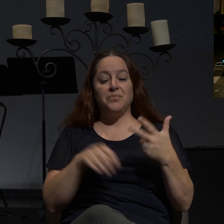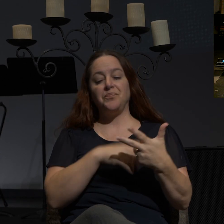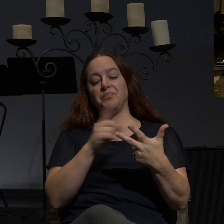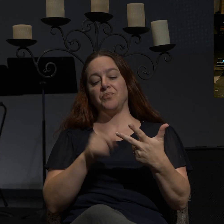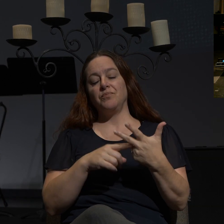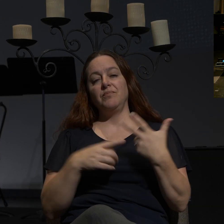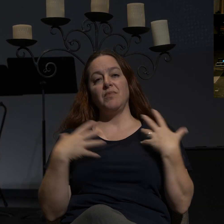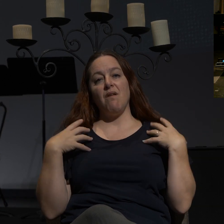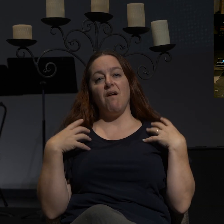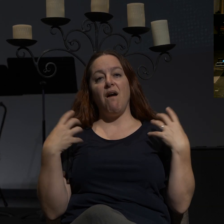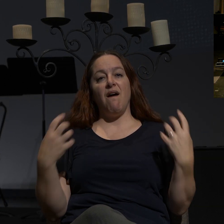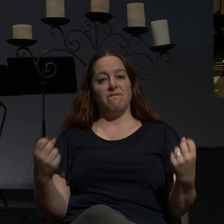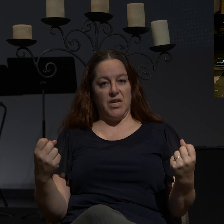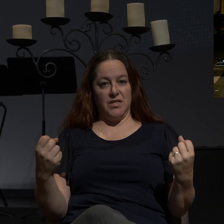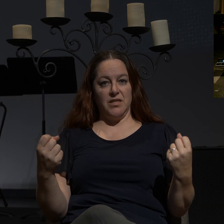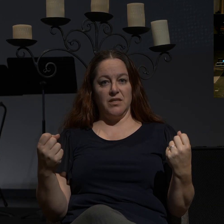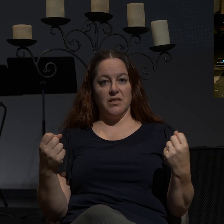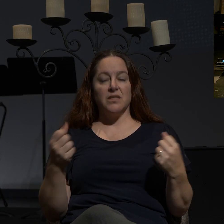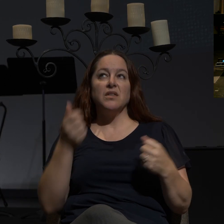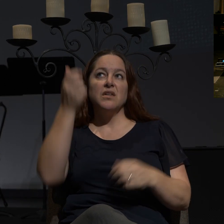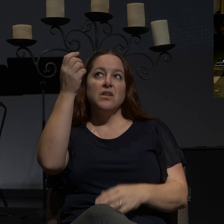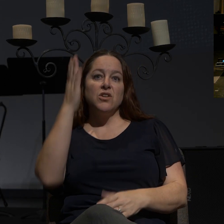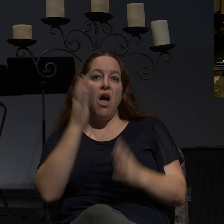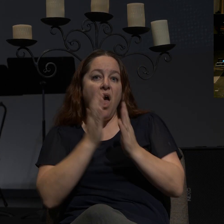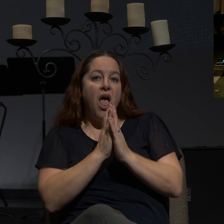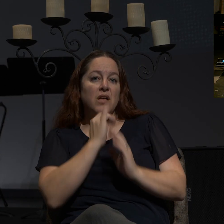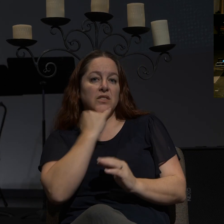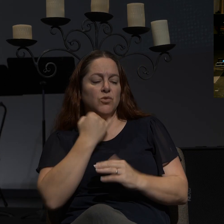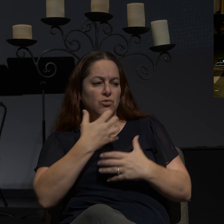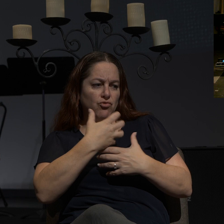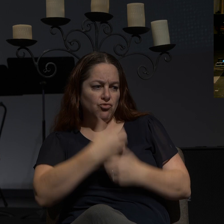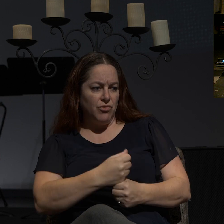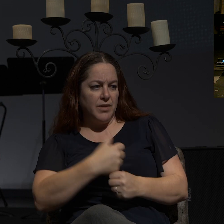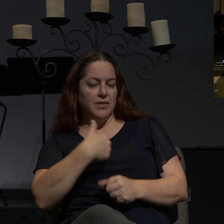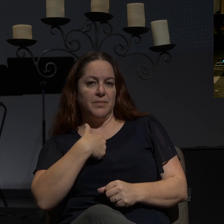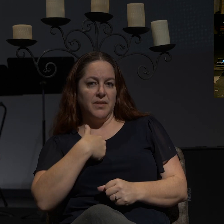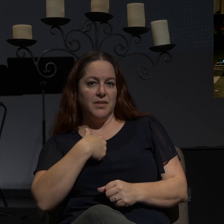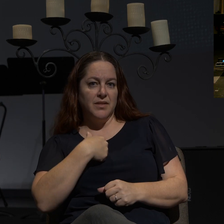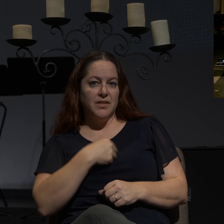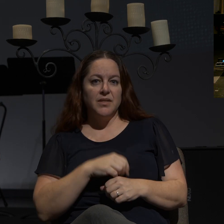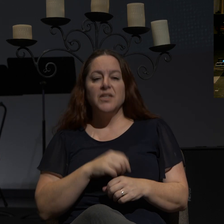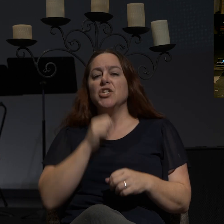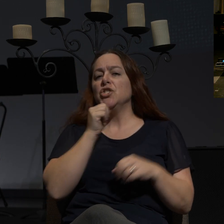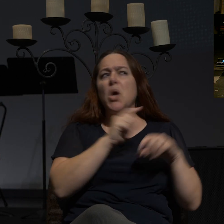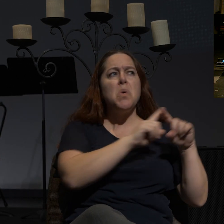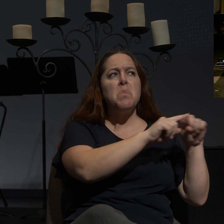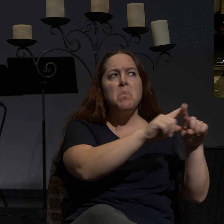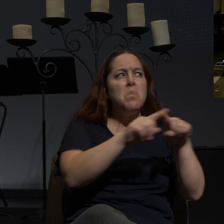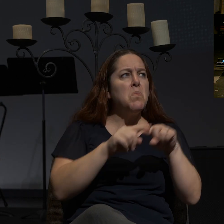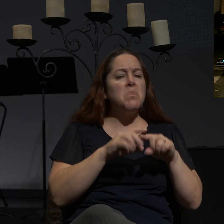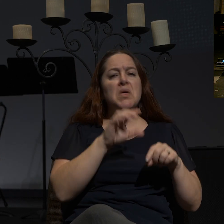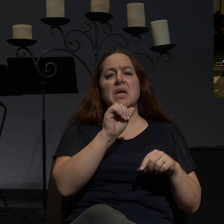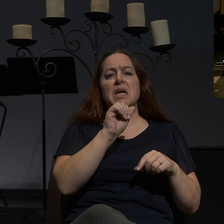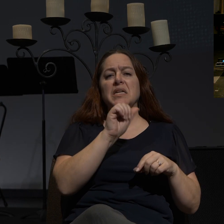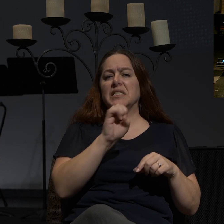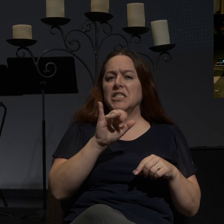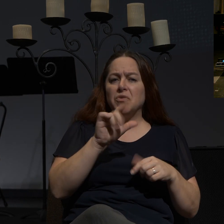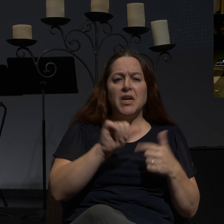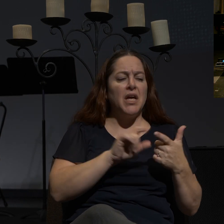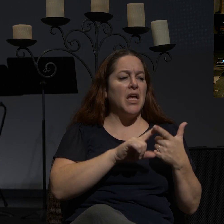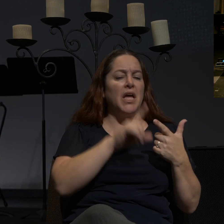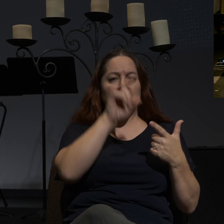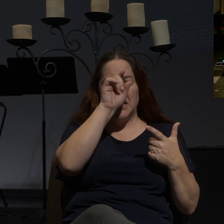confidence. God asked Israel to trust him. Don't rely on the Assyrias and the Egypts of the